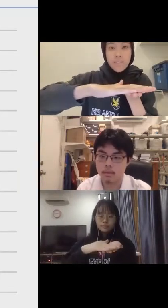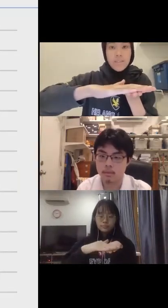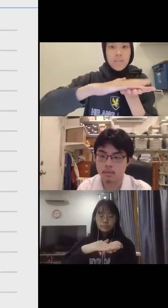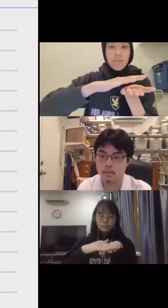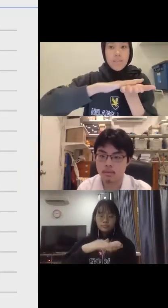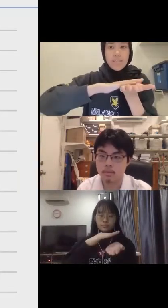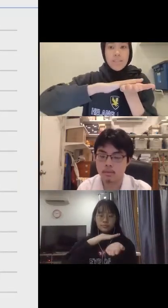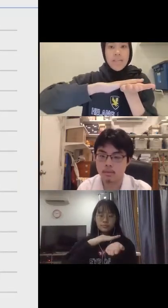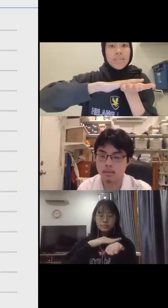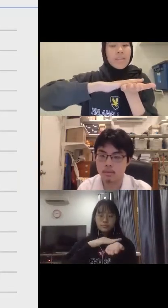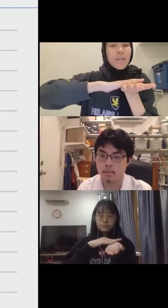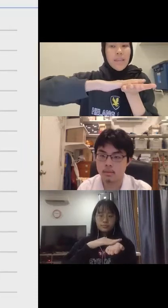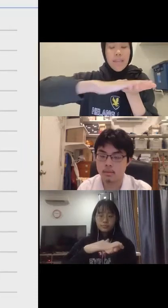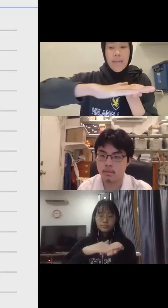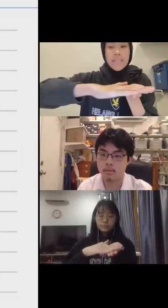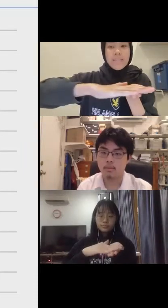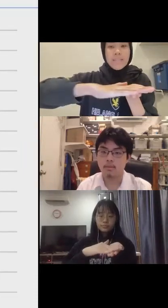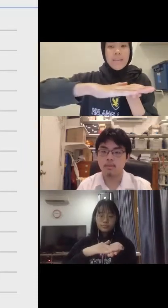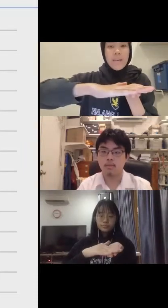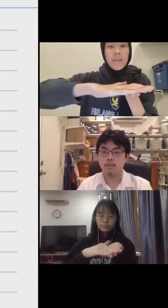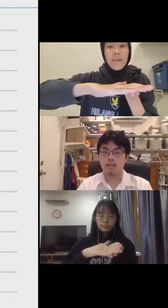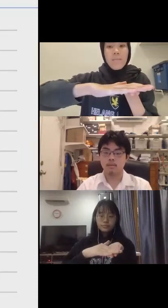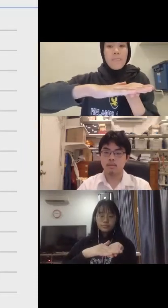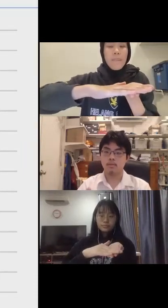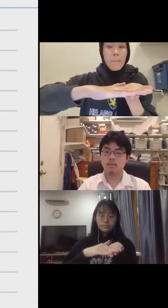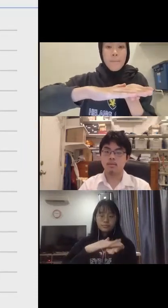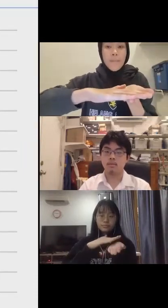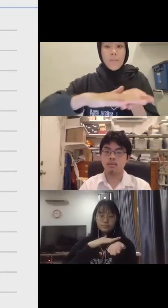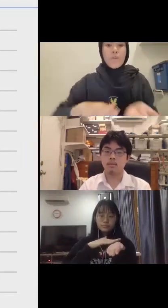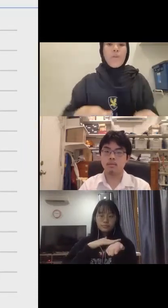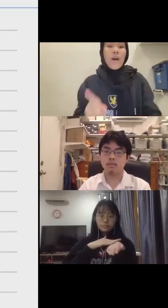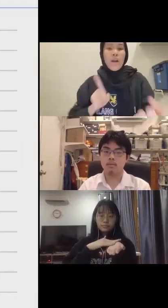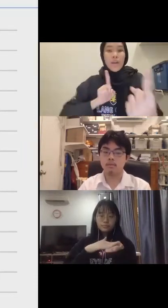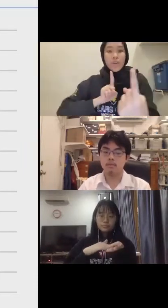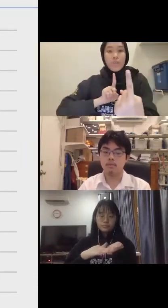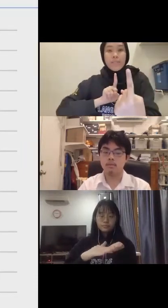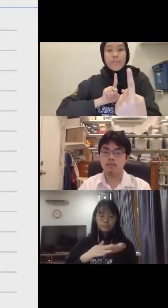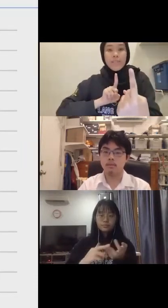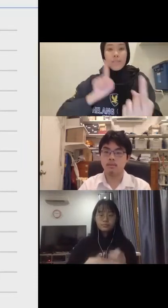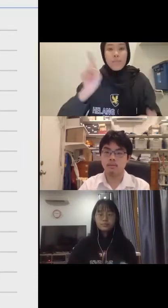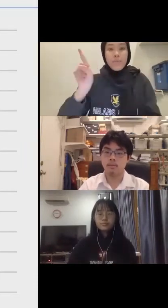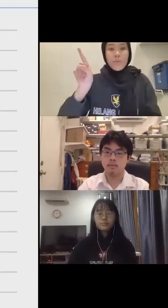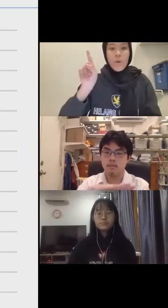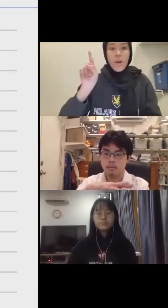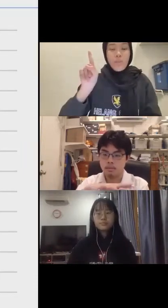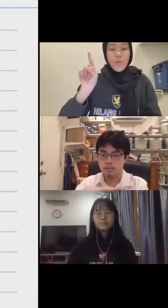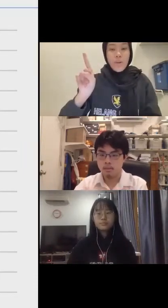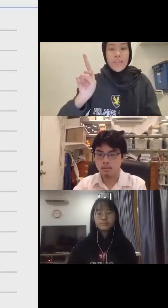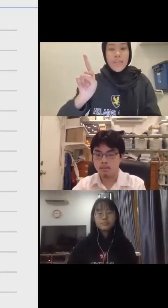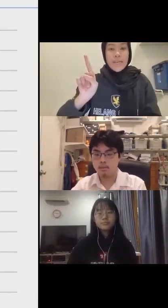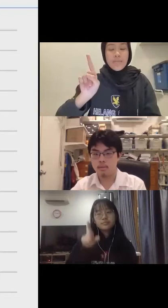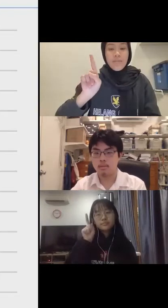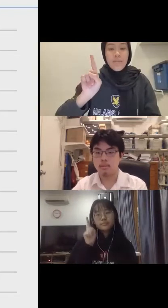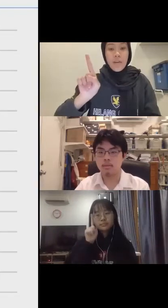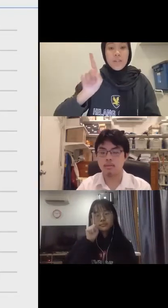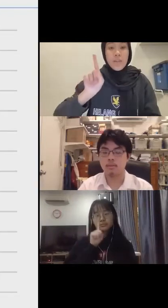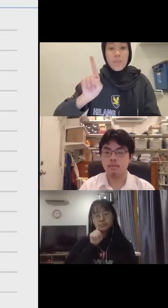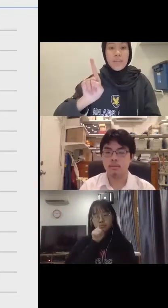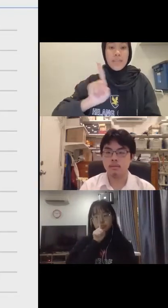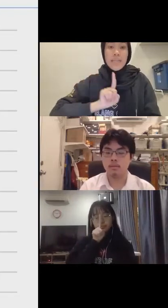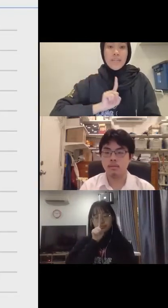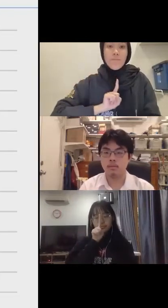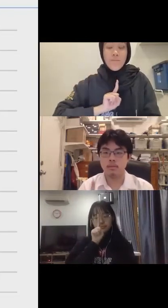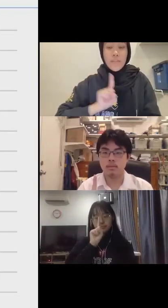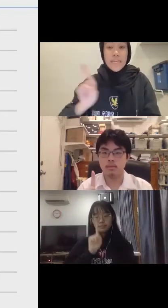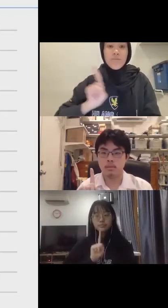Nice. So this is nice. Nice. Meet you. You basically put your index finger,